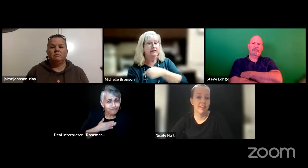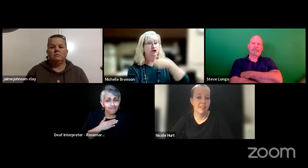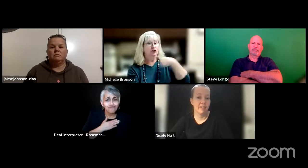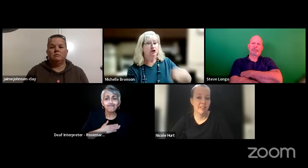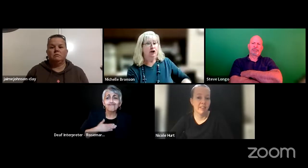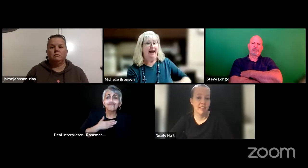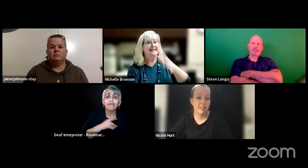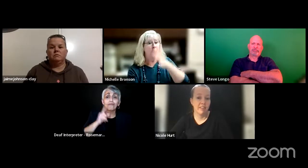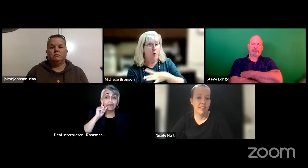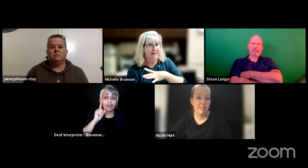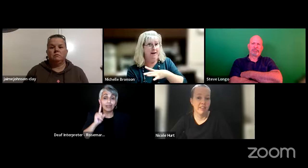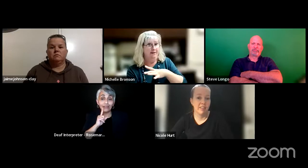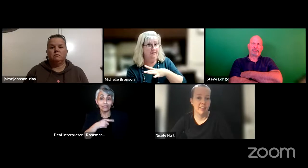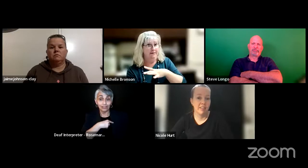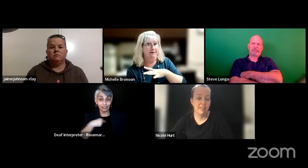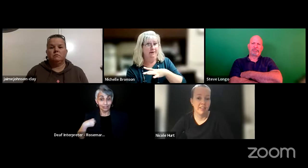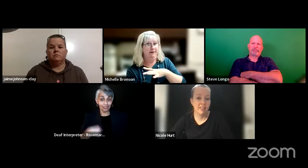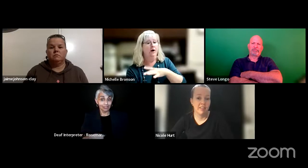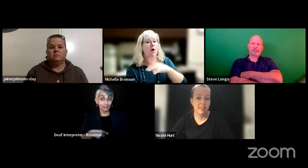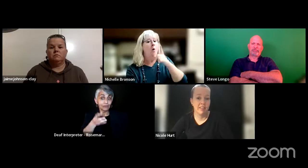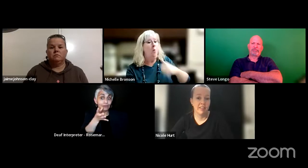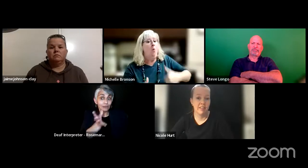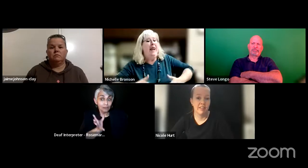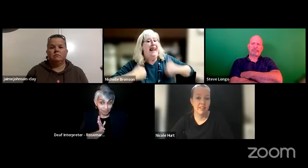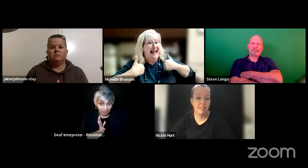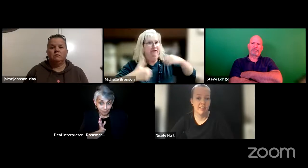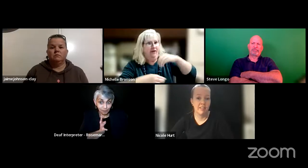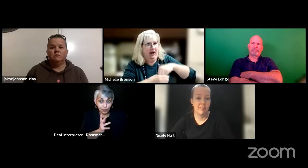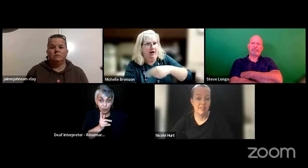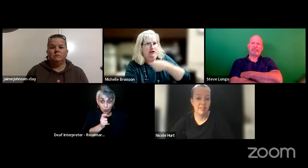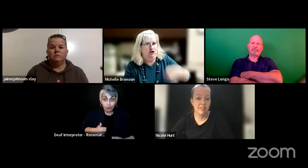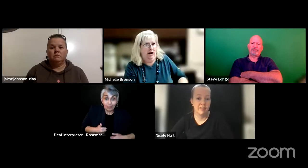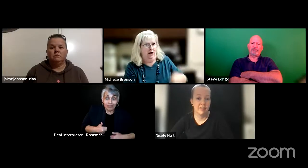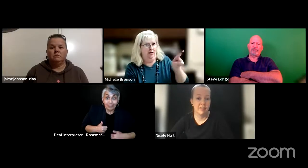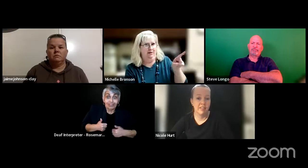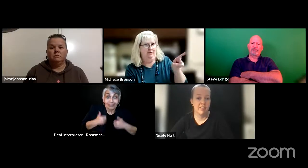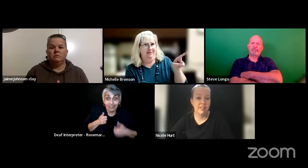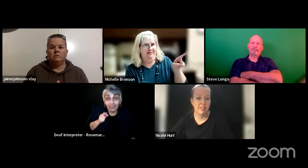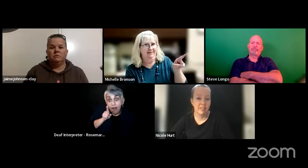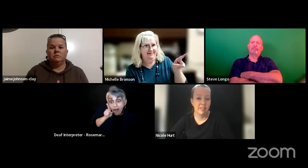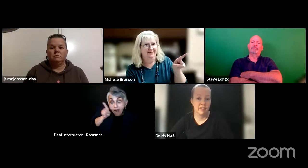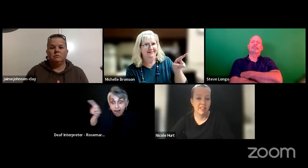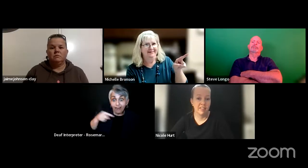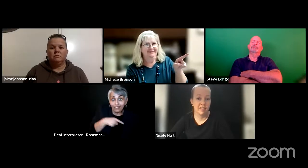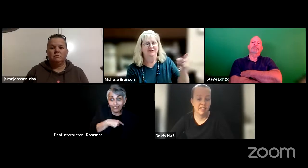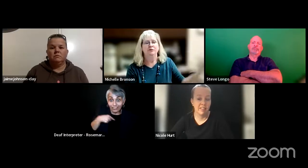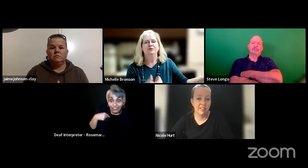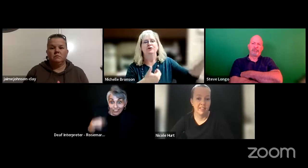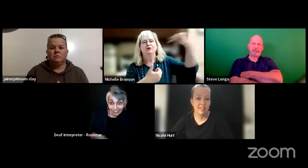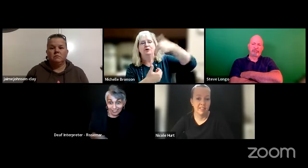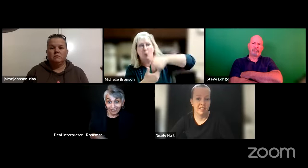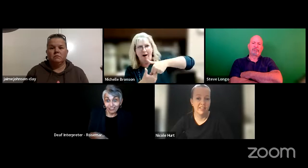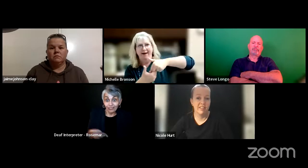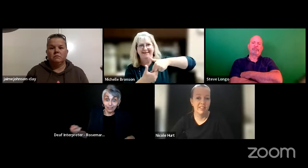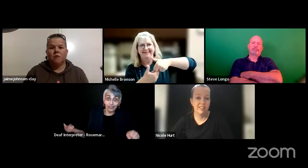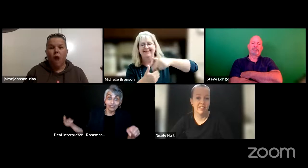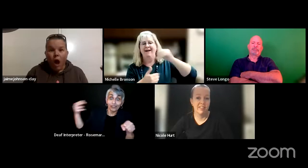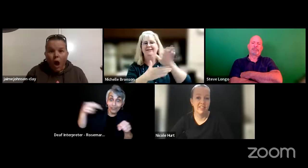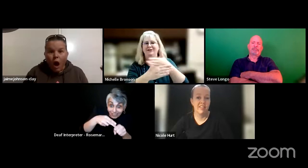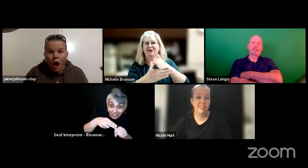They also had a deaf Chinese woman who lives in China